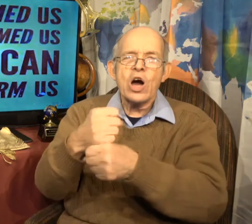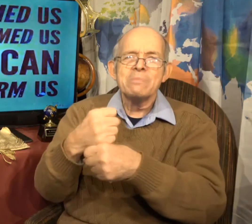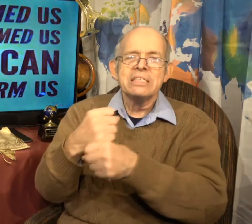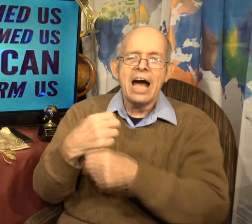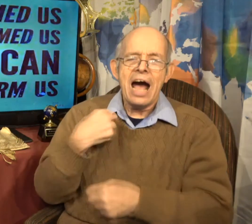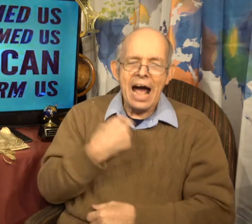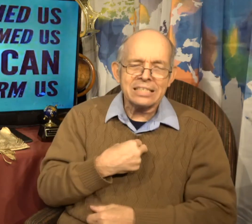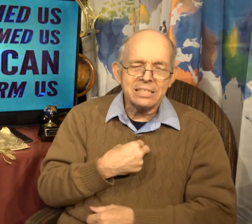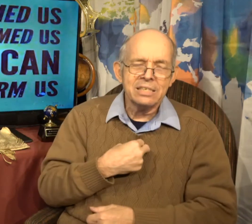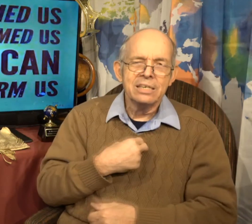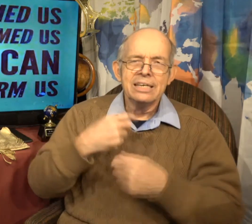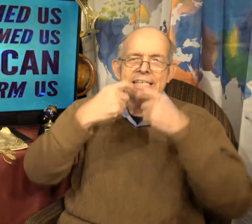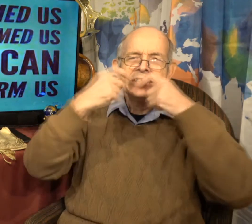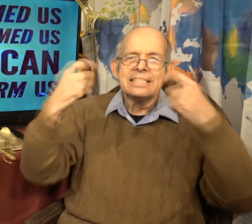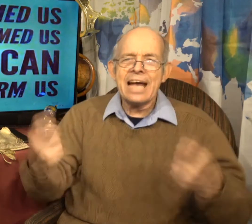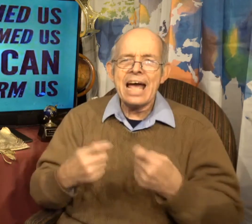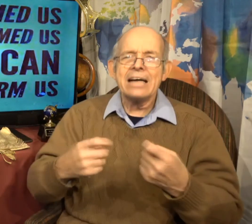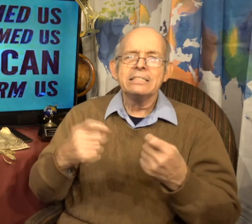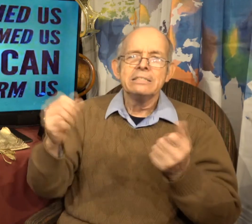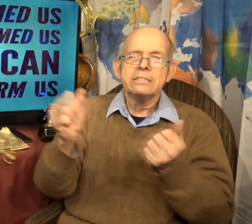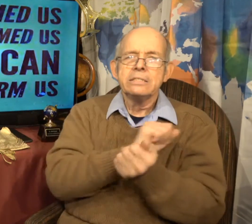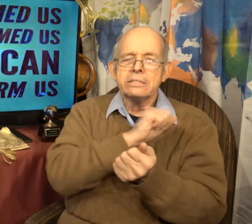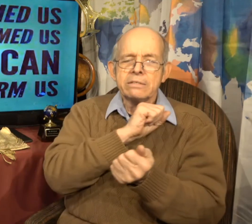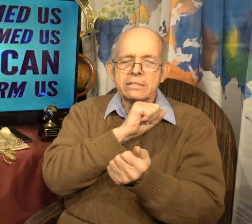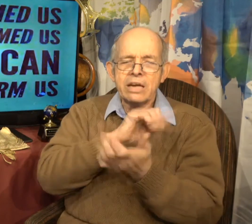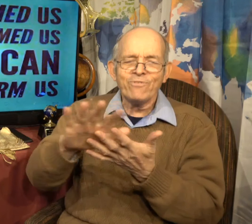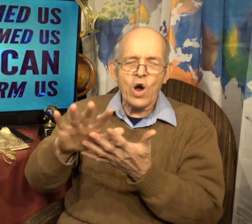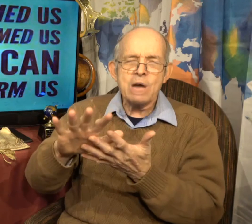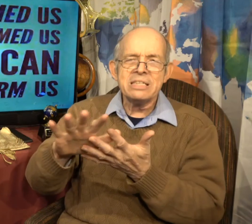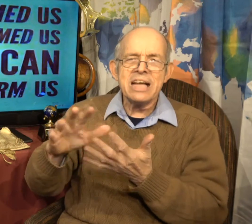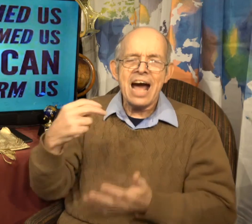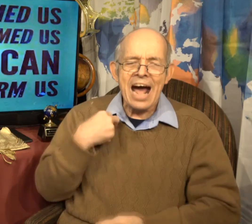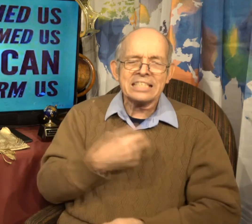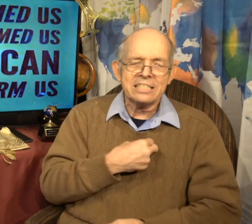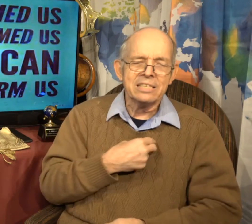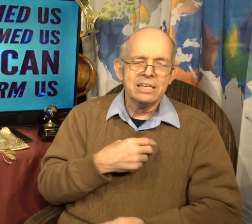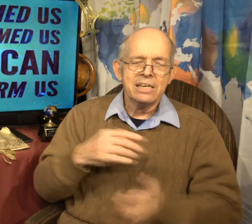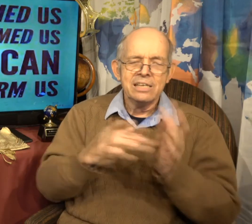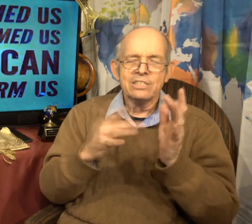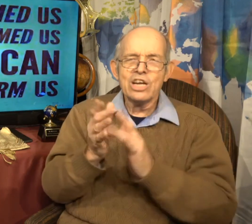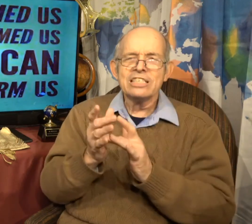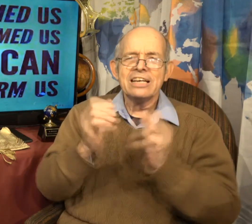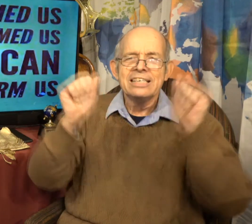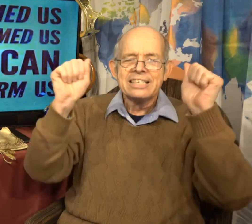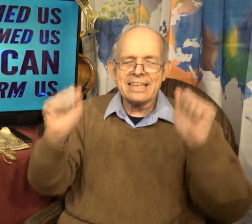Confirming us. Sin deforming us. Jesus